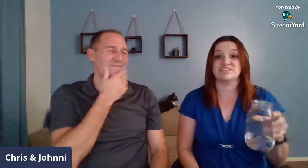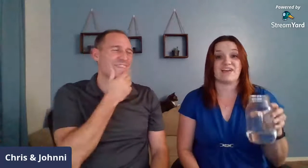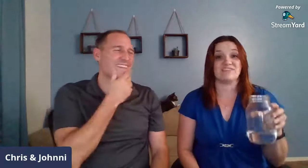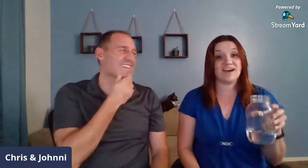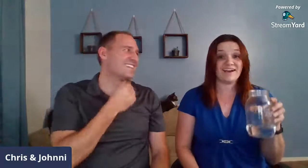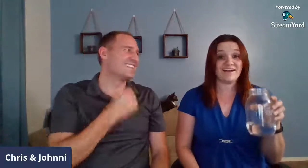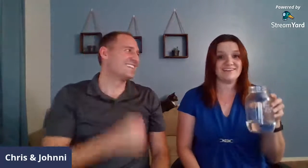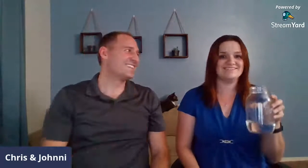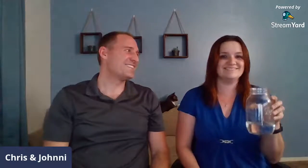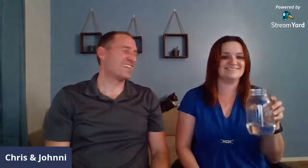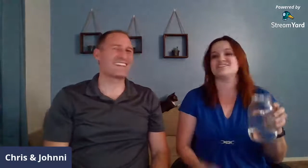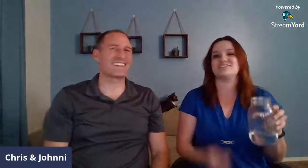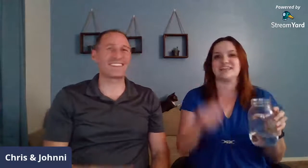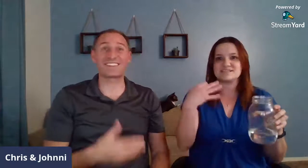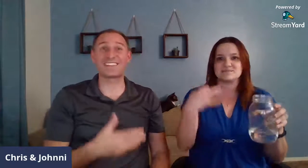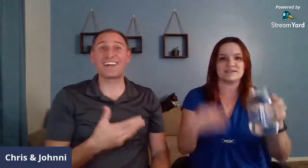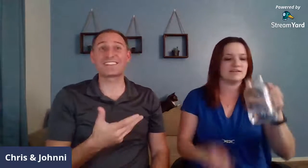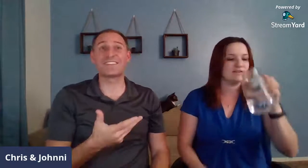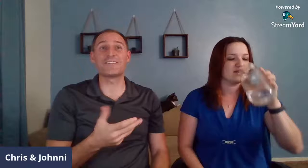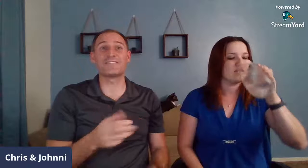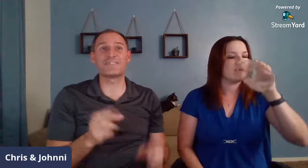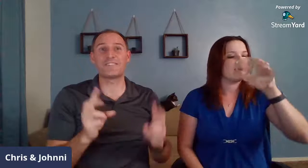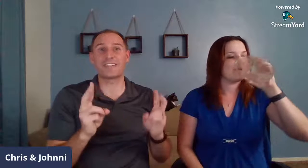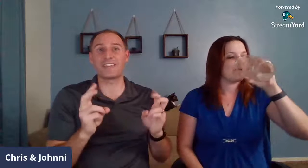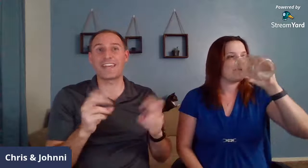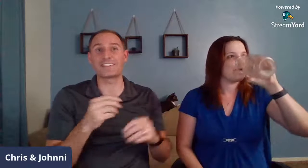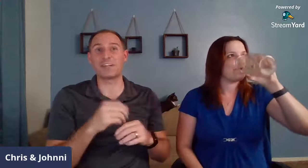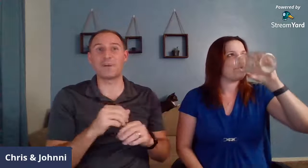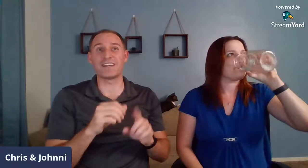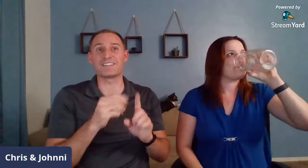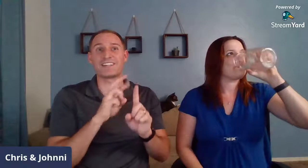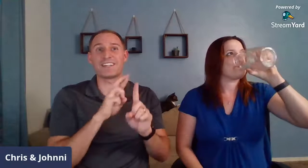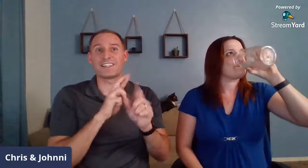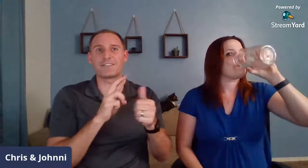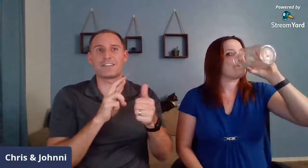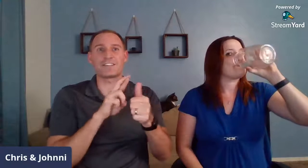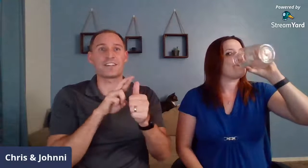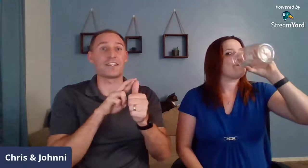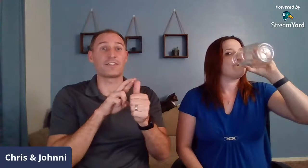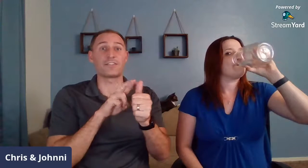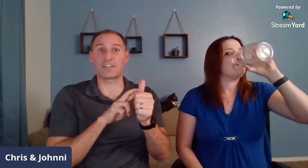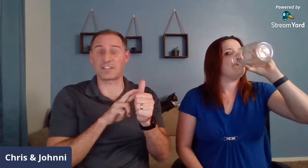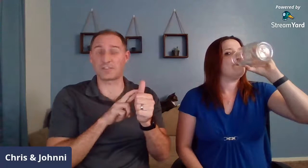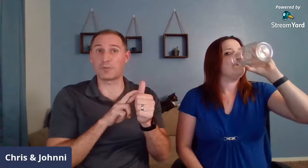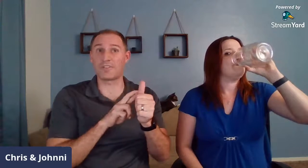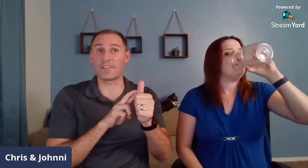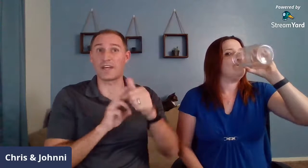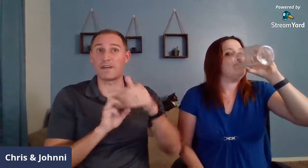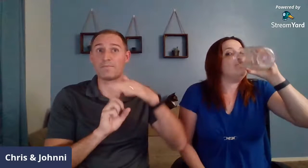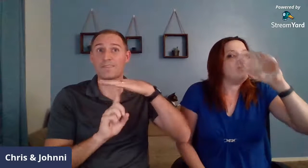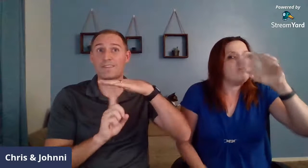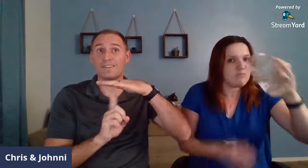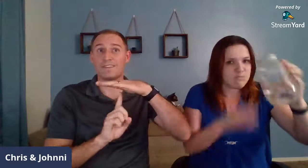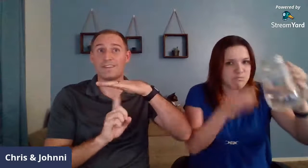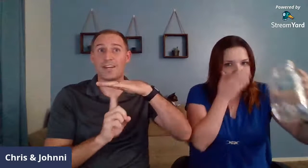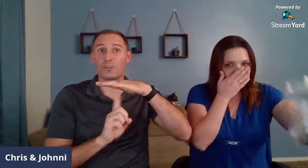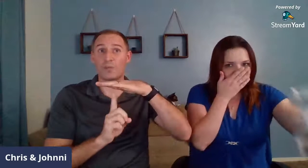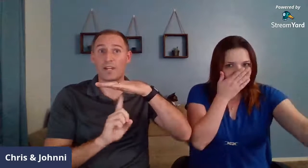laughed. And yeah, then like she, there's explained lots it. of, ASL puns. Like it's like rule of thumb,